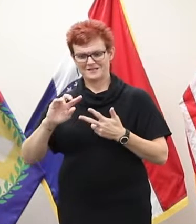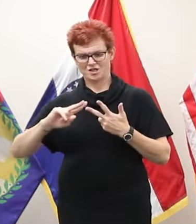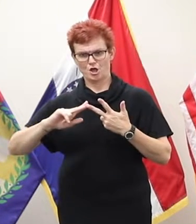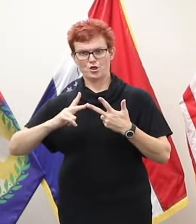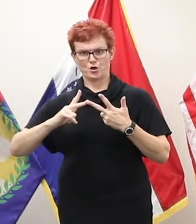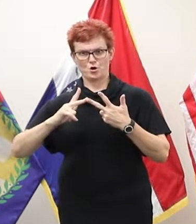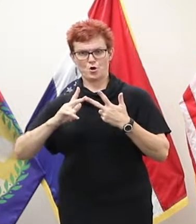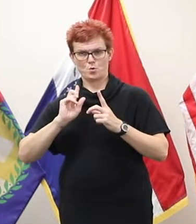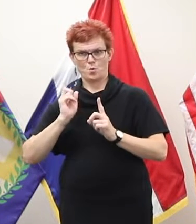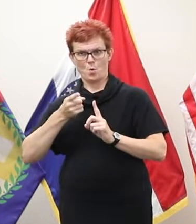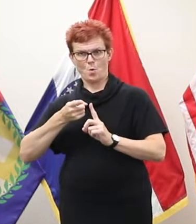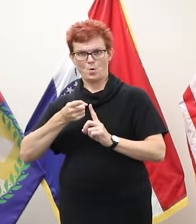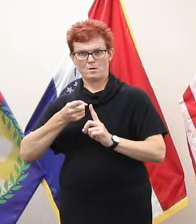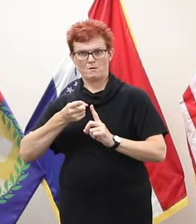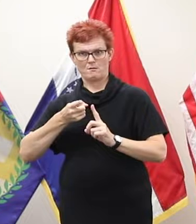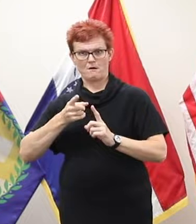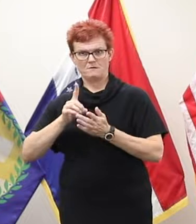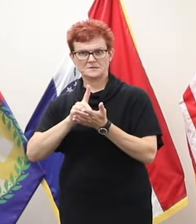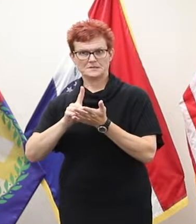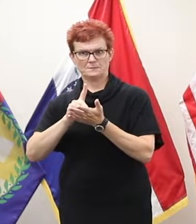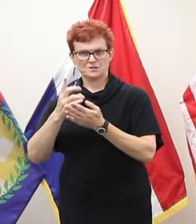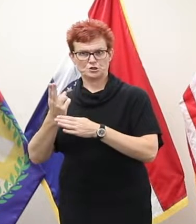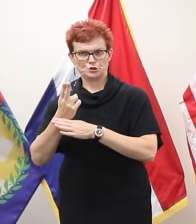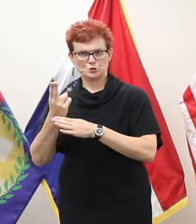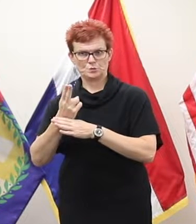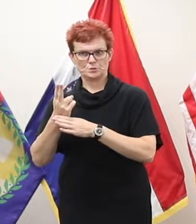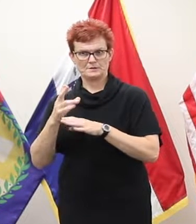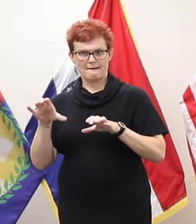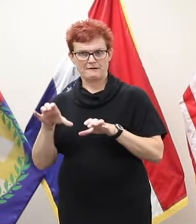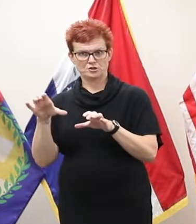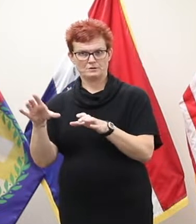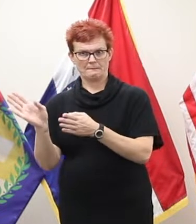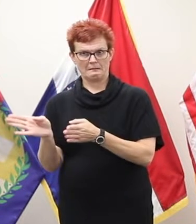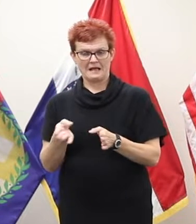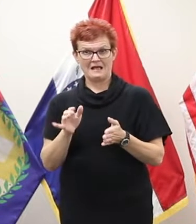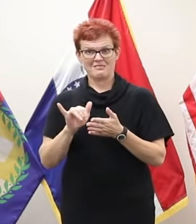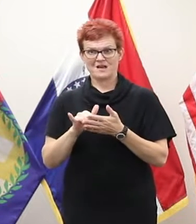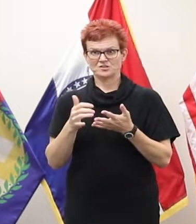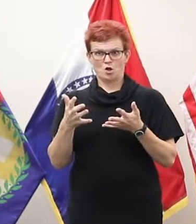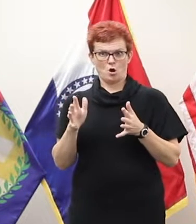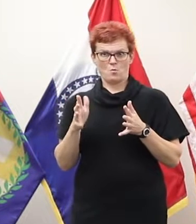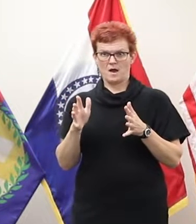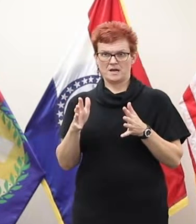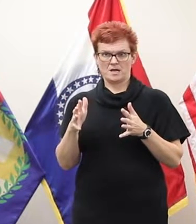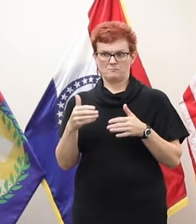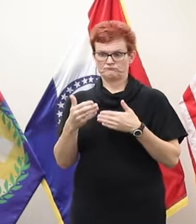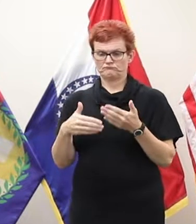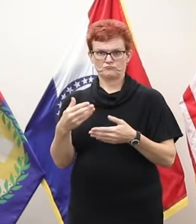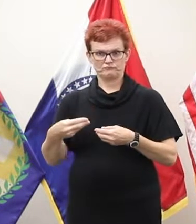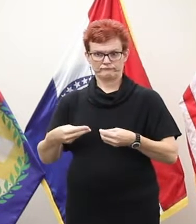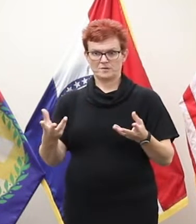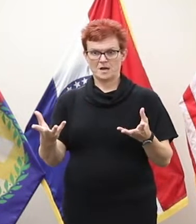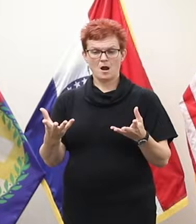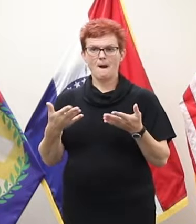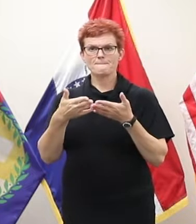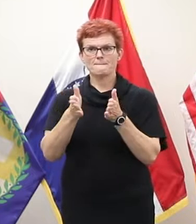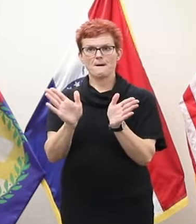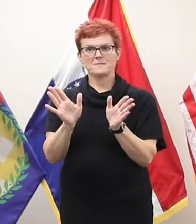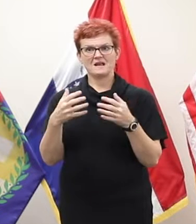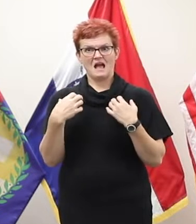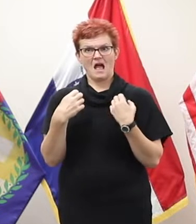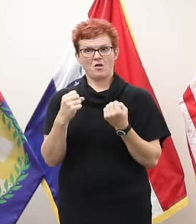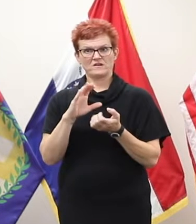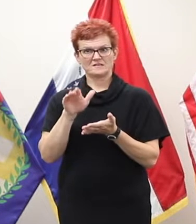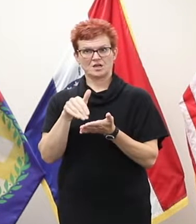substance use action plan. And those efforts are already underway. We provide Narcan for free at our public health centers, no